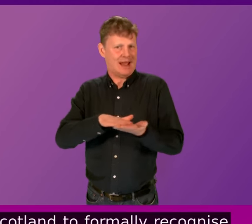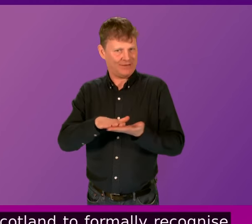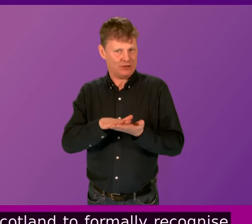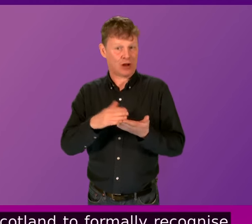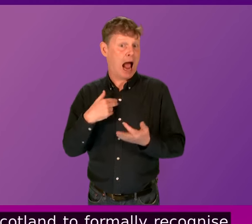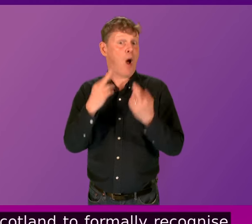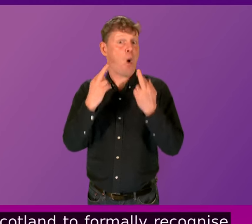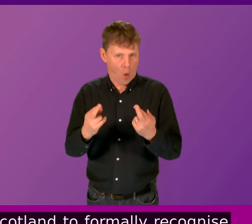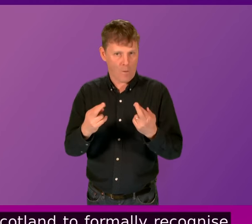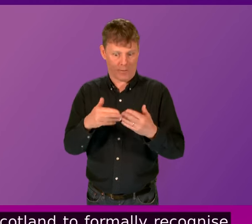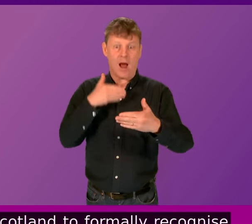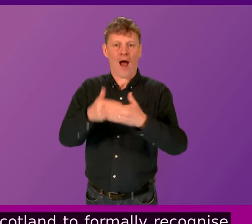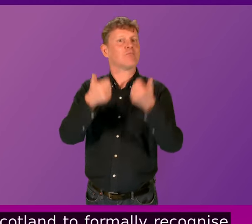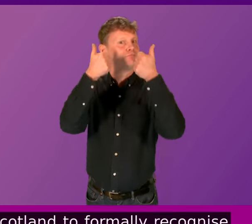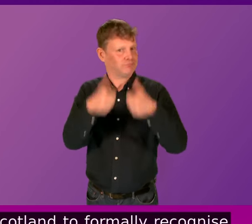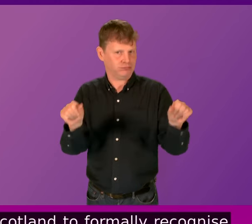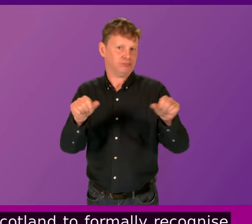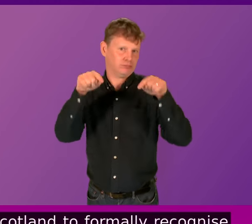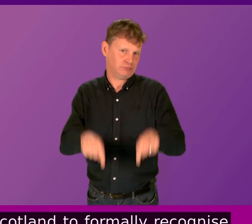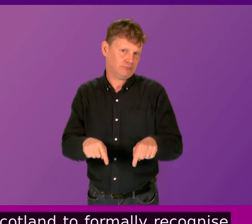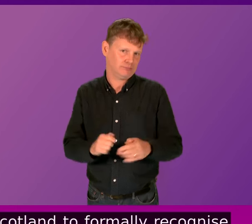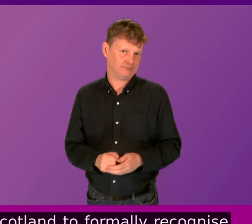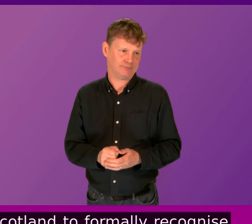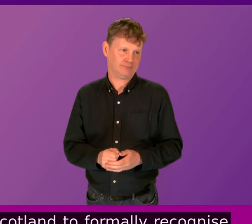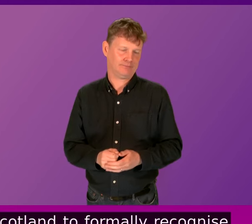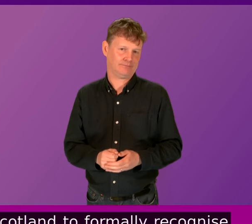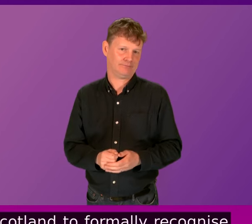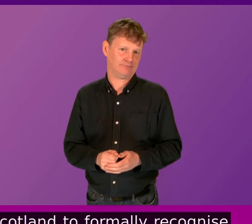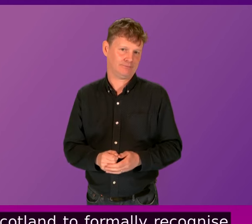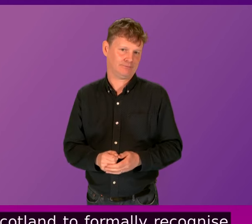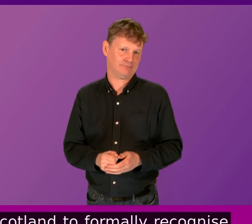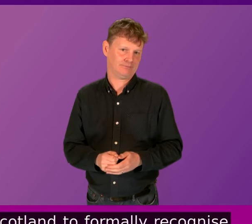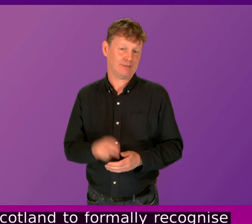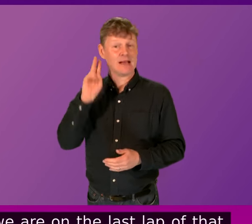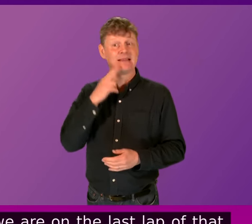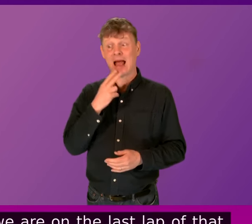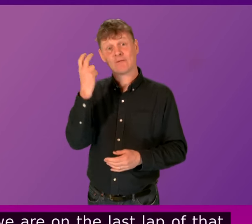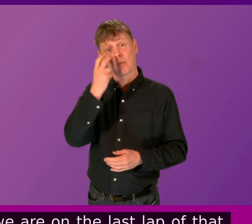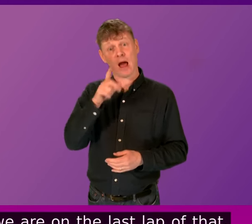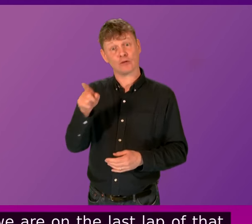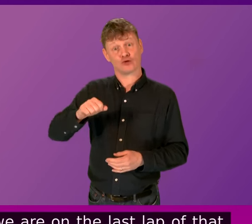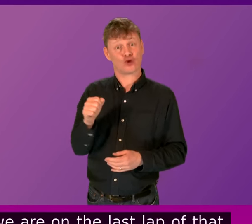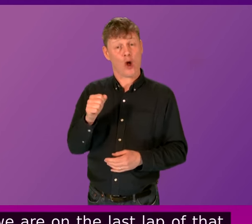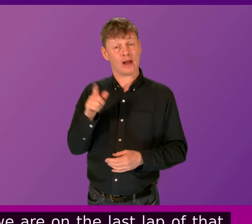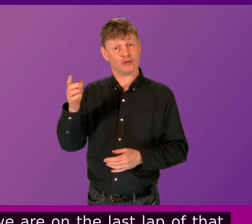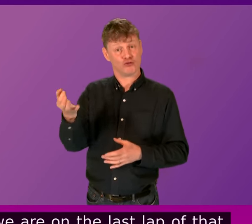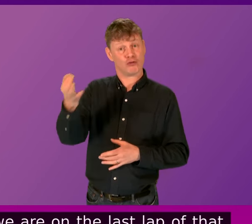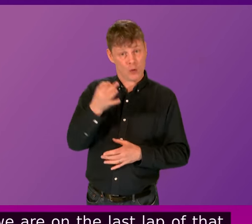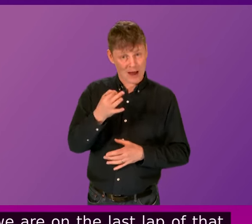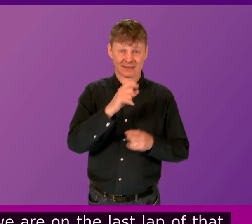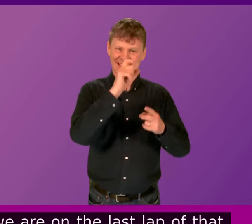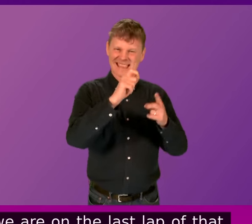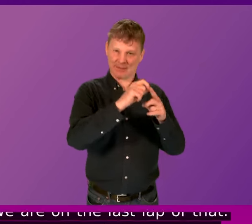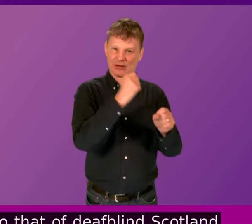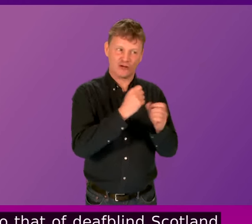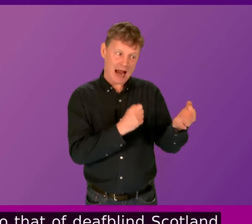on the last lap of that. I want to add my request to that of Deafblind Scotland and the CPG for deafness